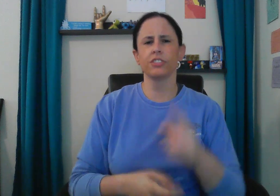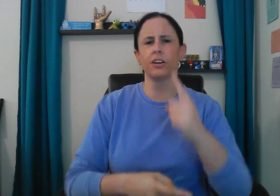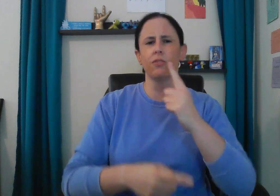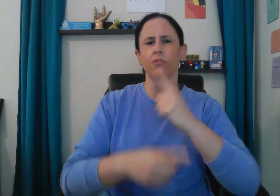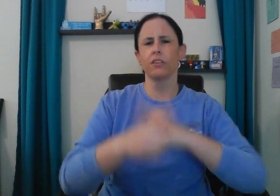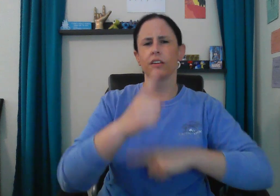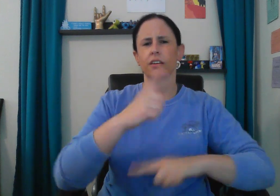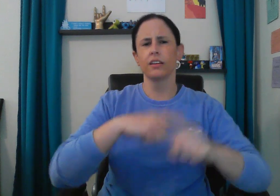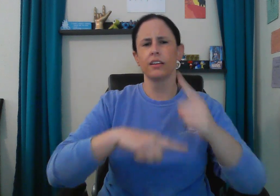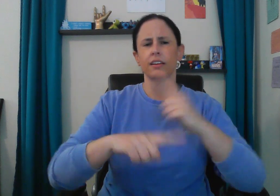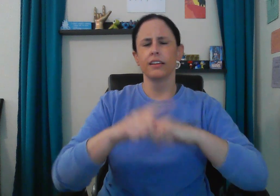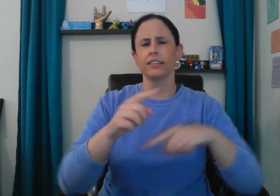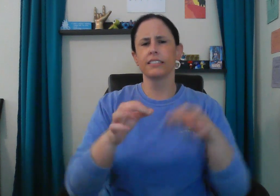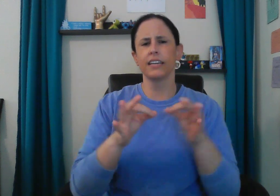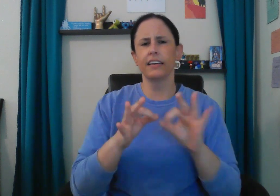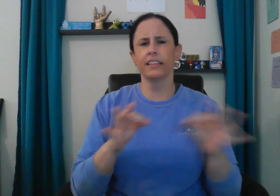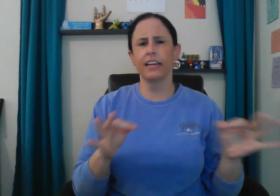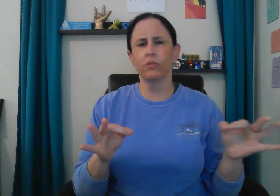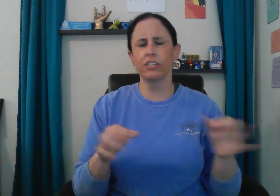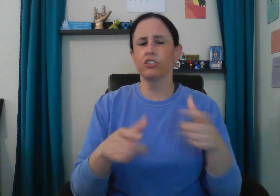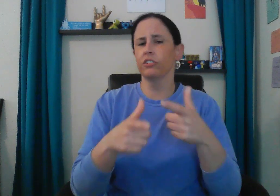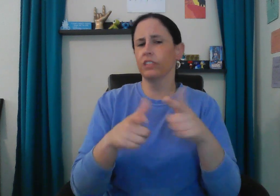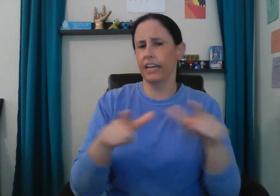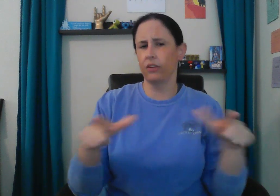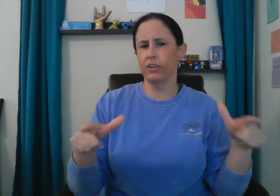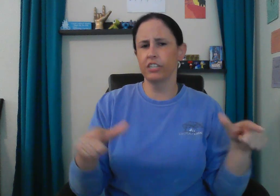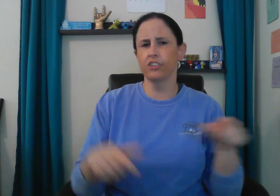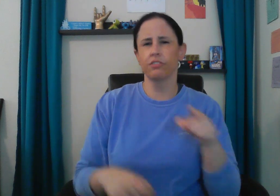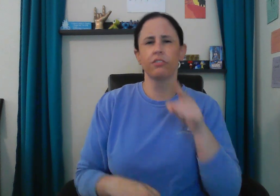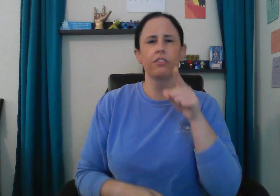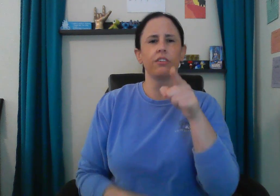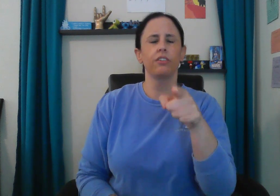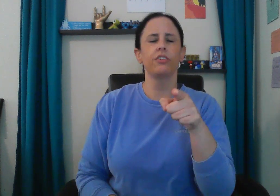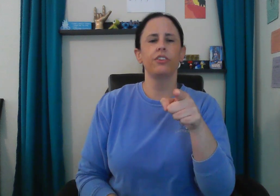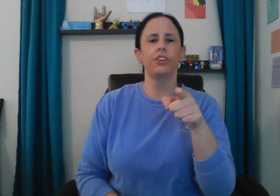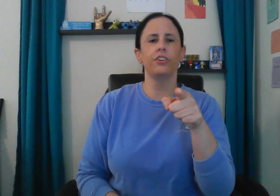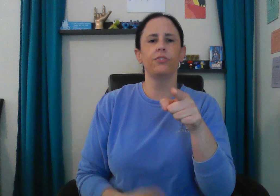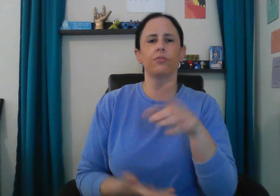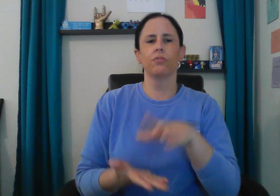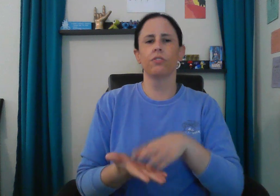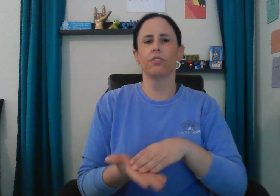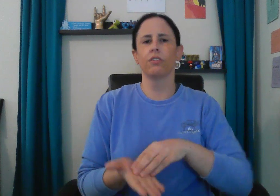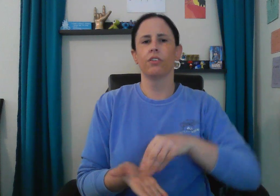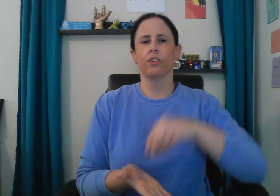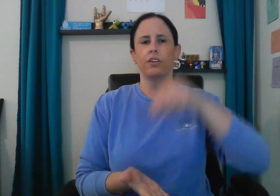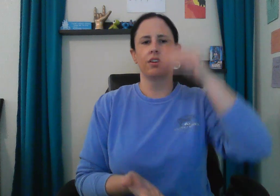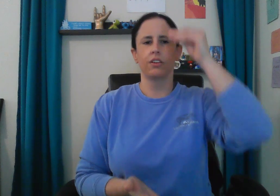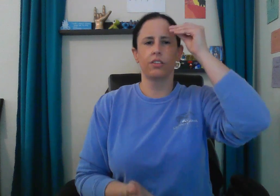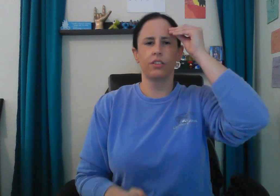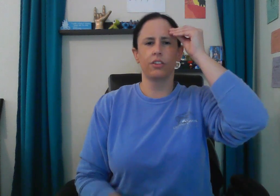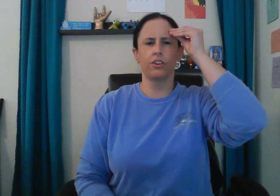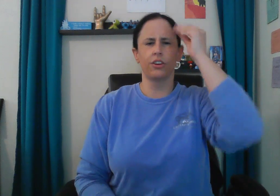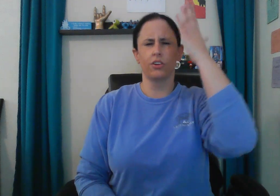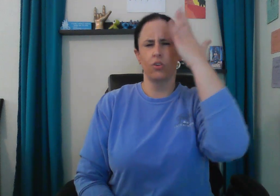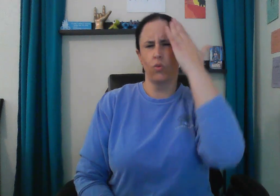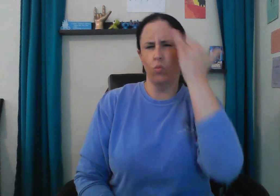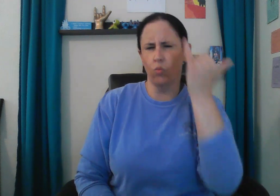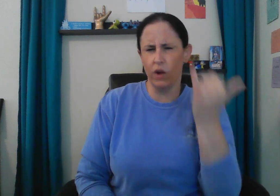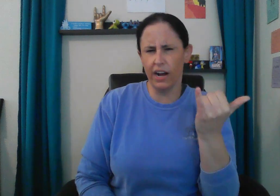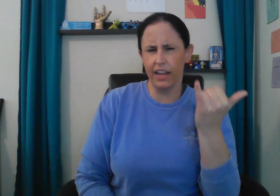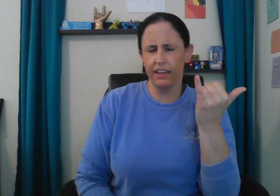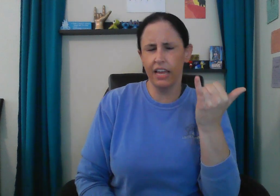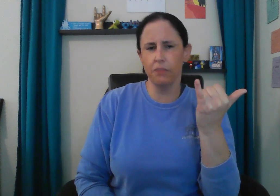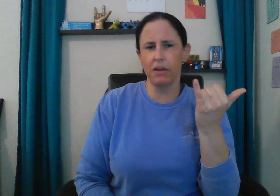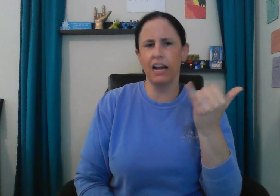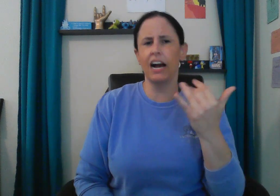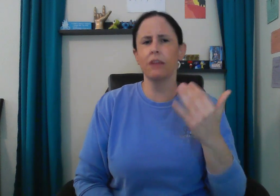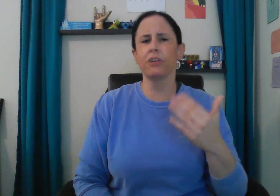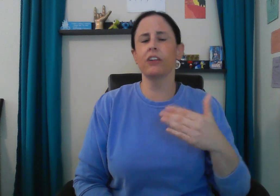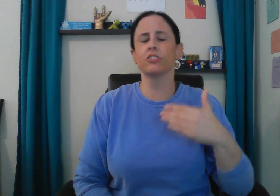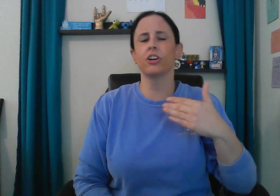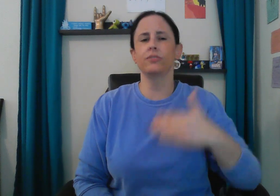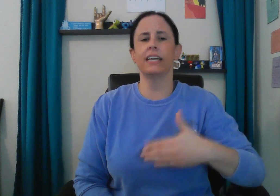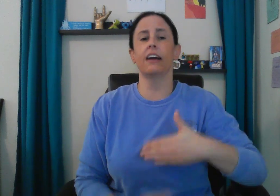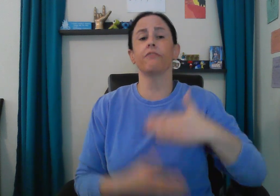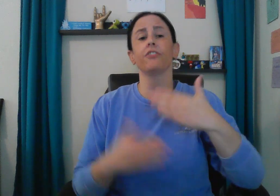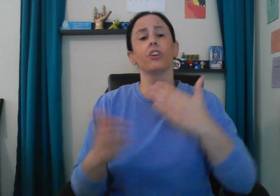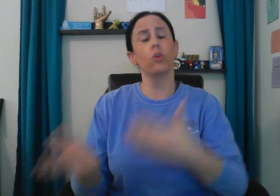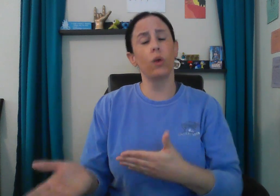So sign language or language, you learn why. And my eyebrows go down for the